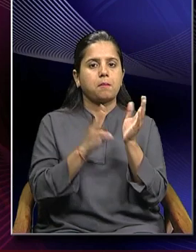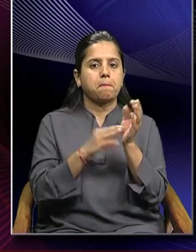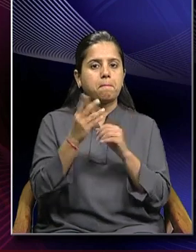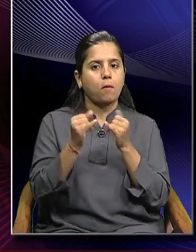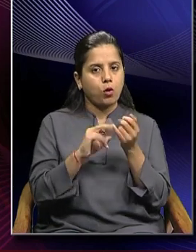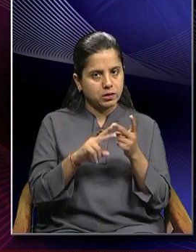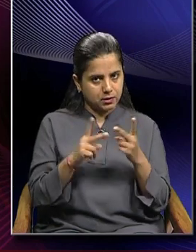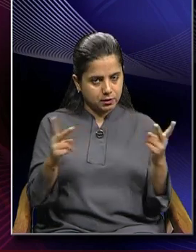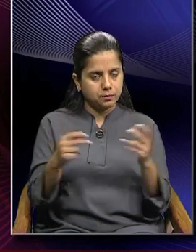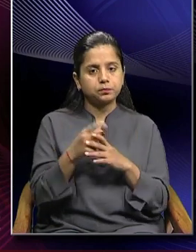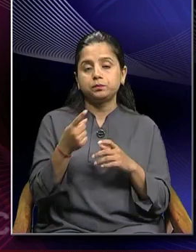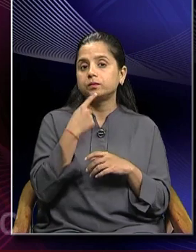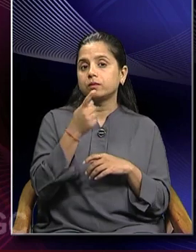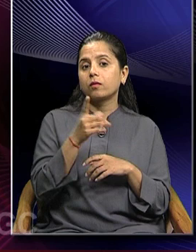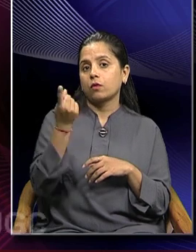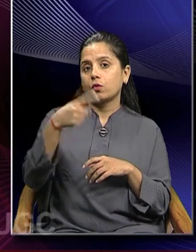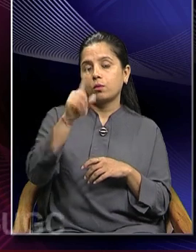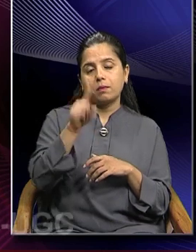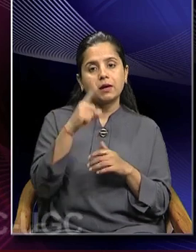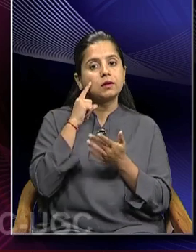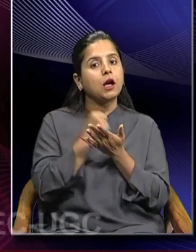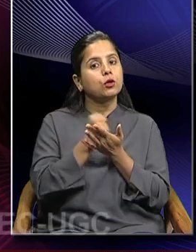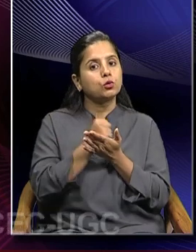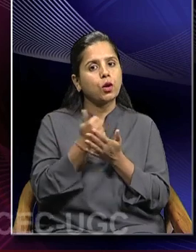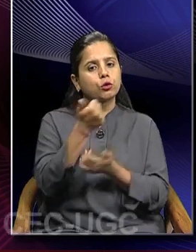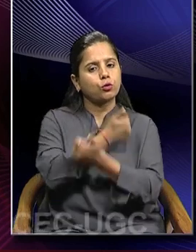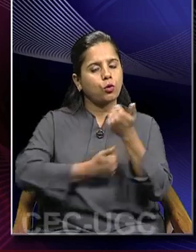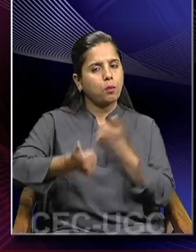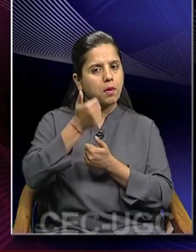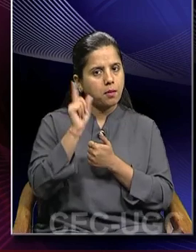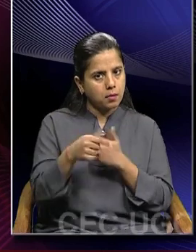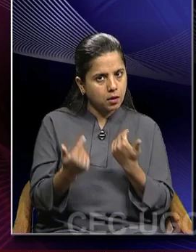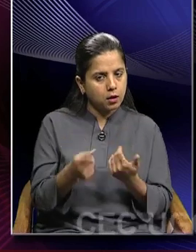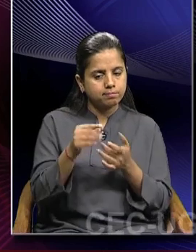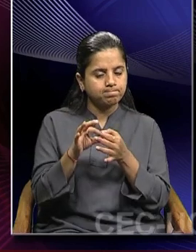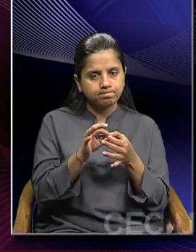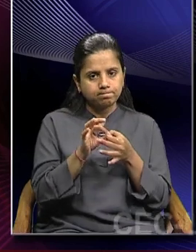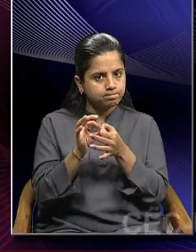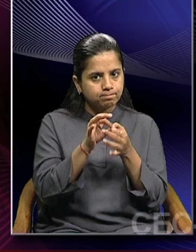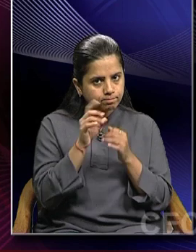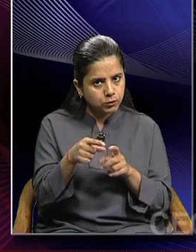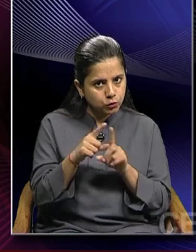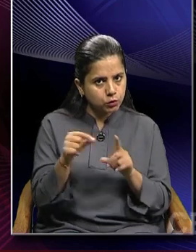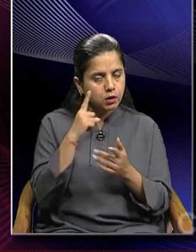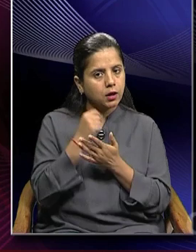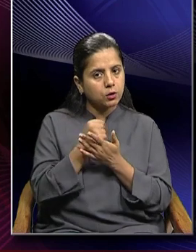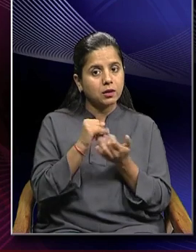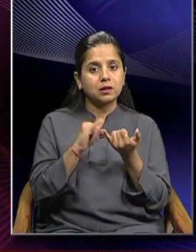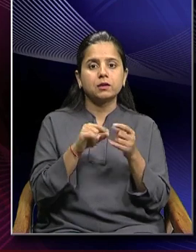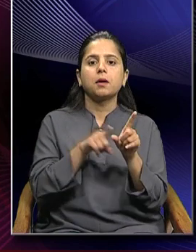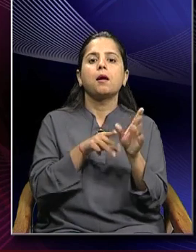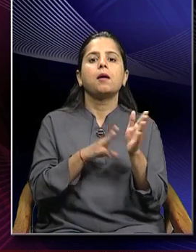it says that you should try to compete, you should try to cooperate, and then of course symbiosis is